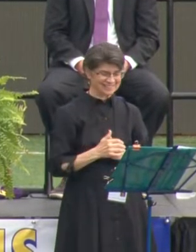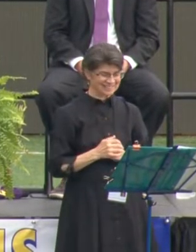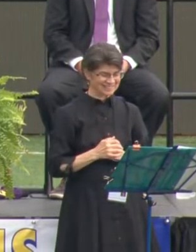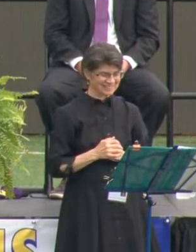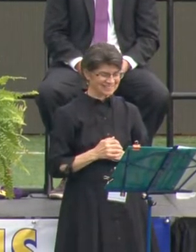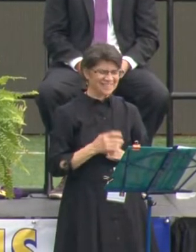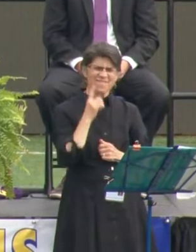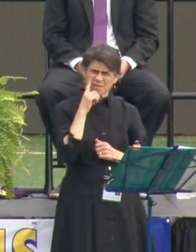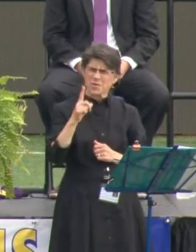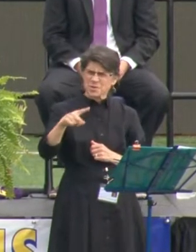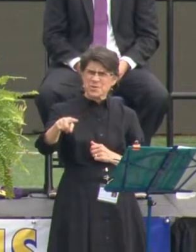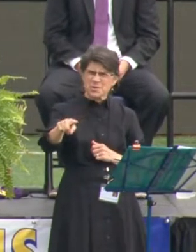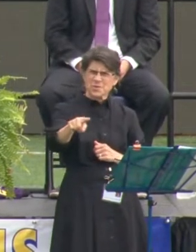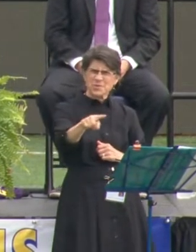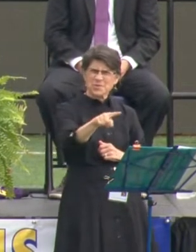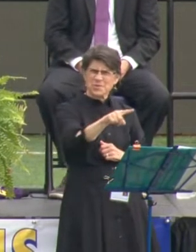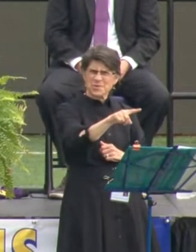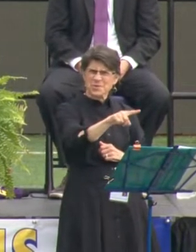for you,